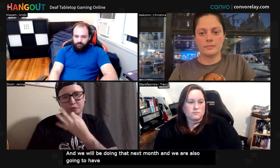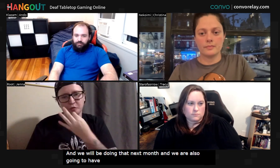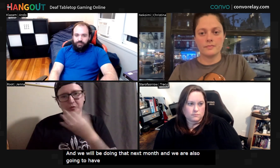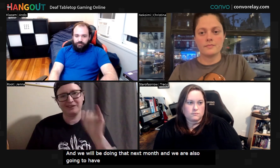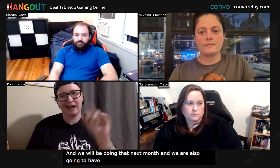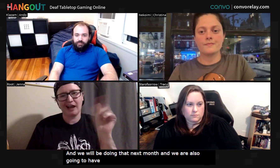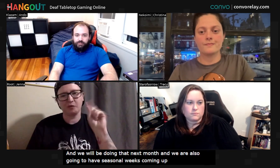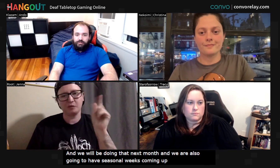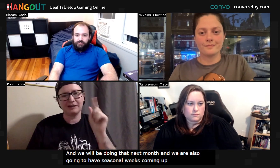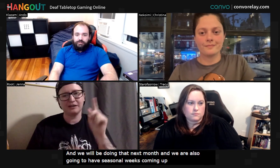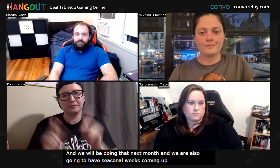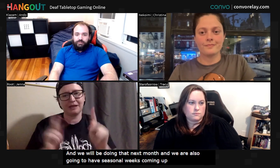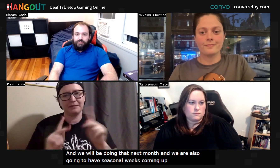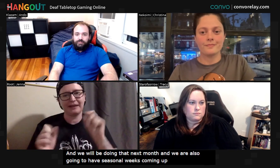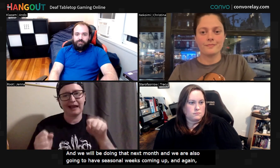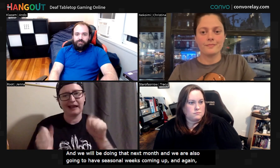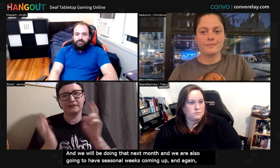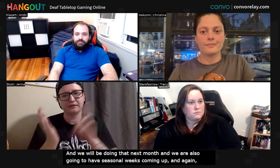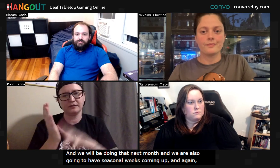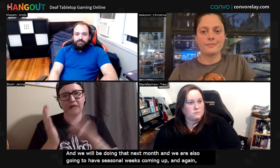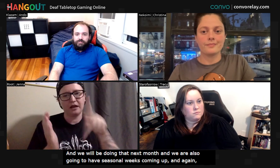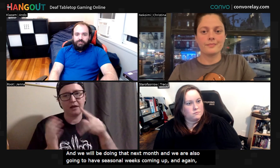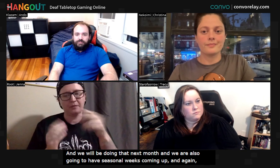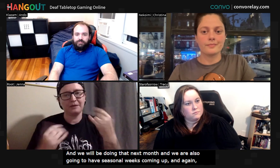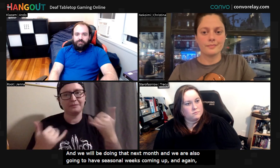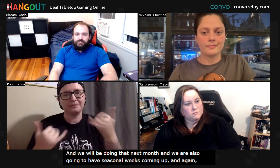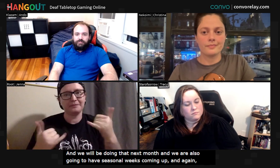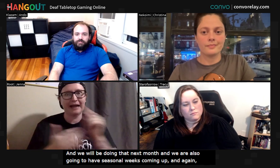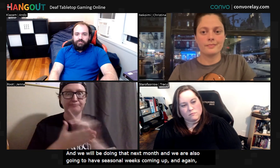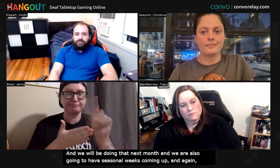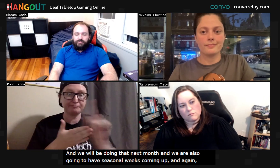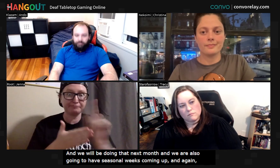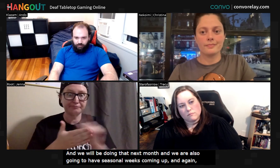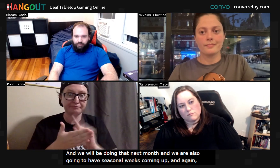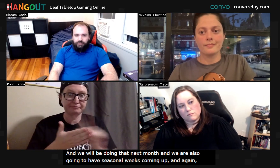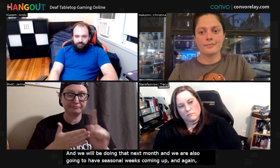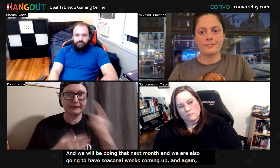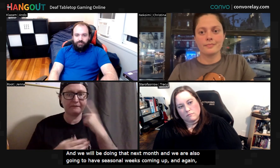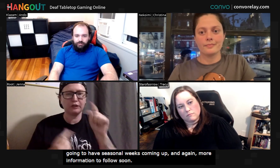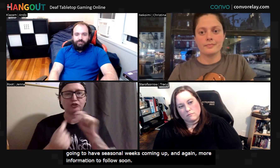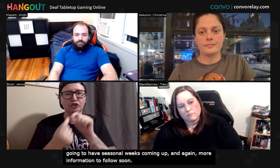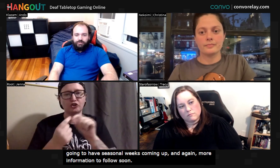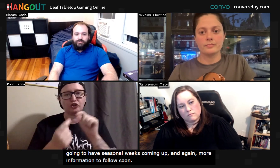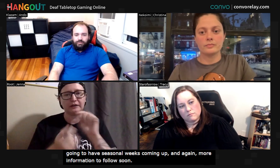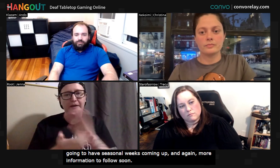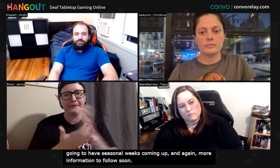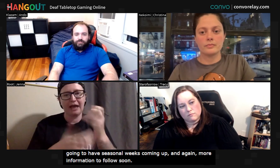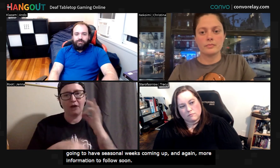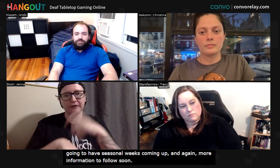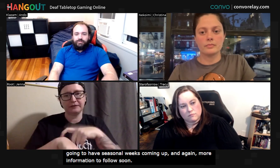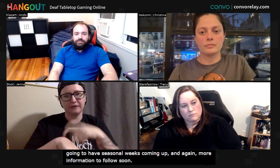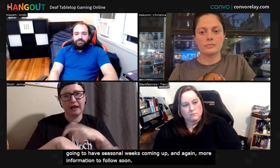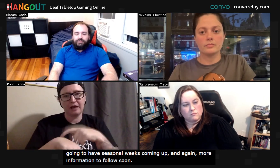to follow soon. And that's where people can sign up and play weekly for a certain amount of